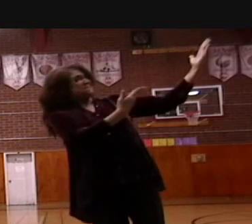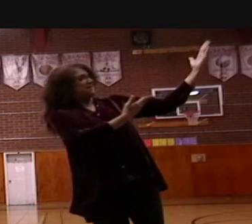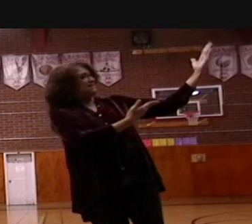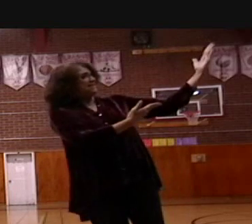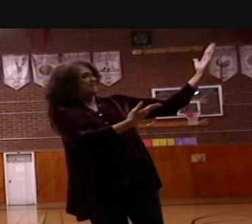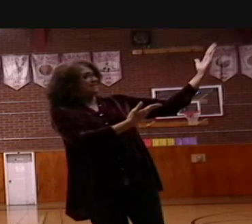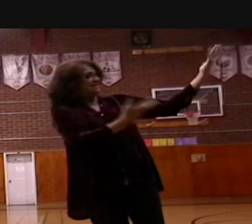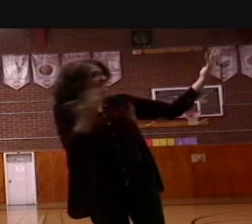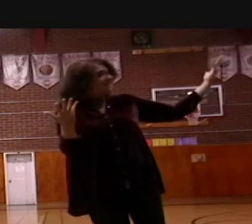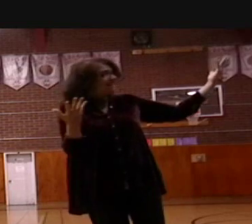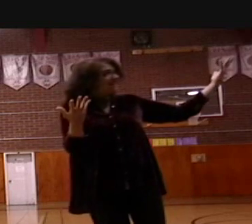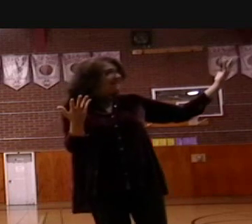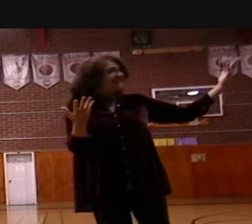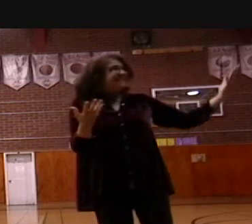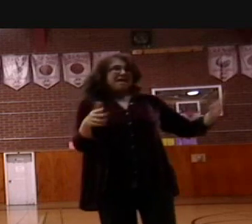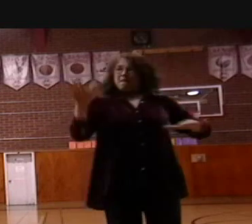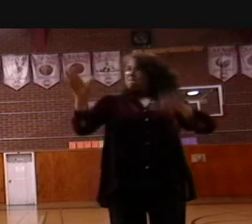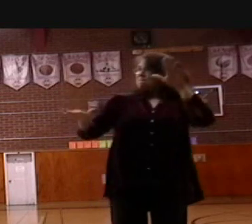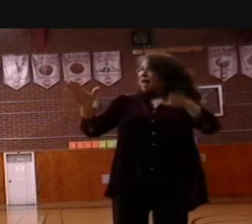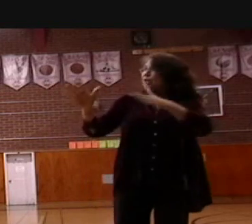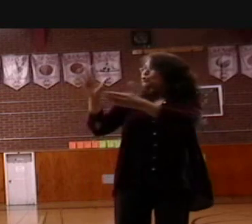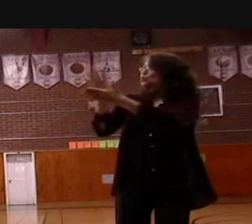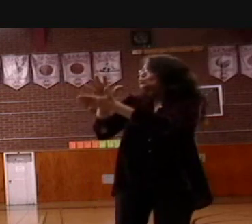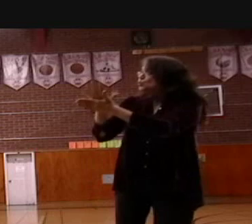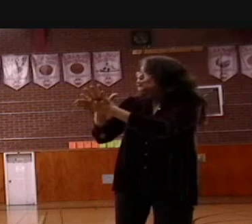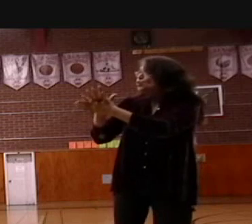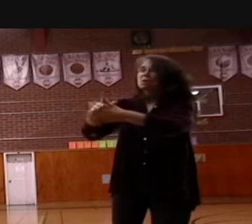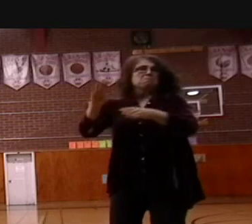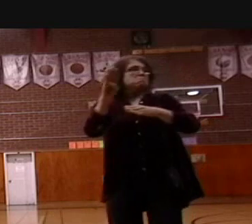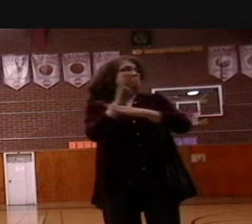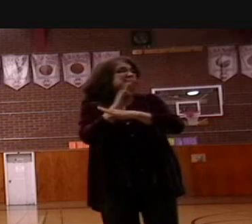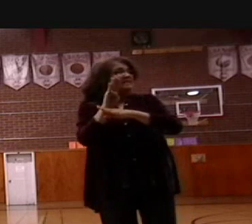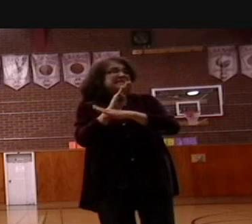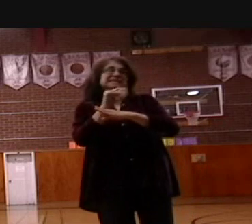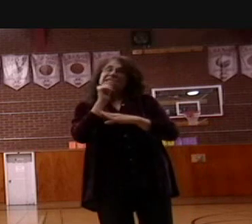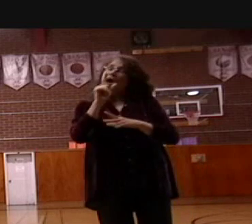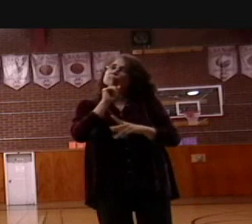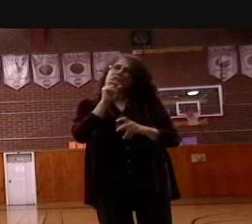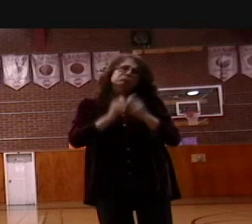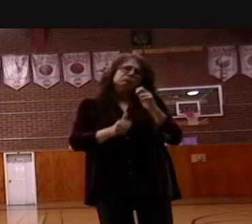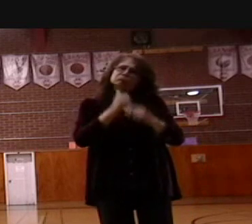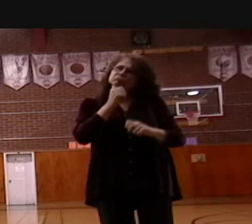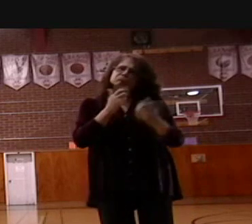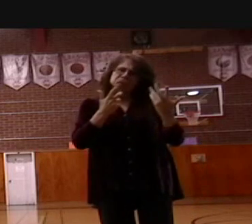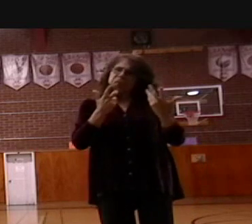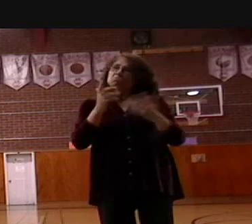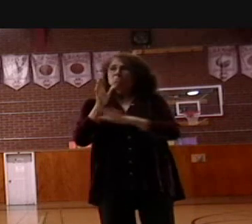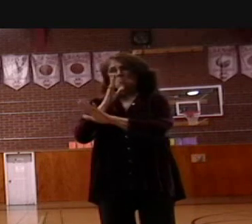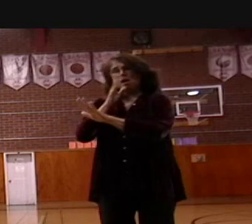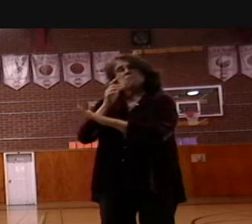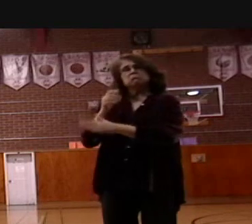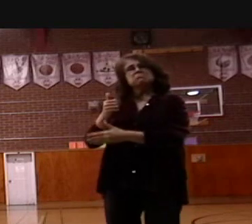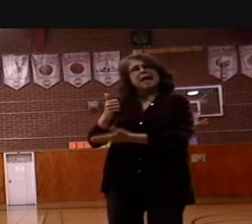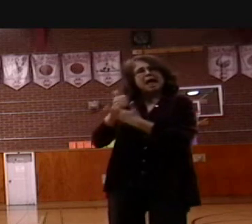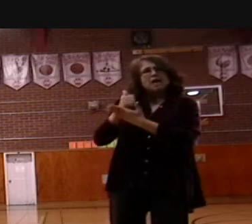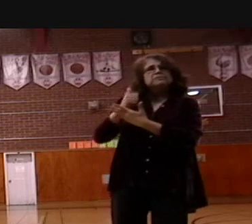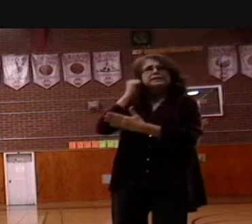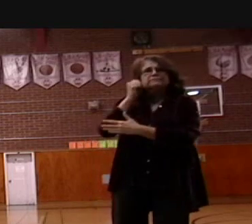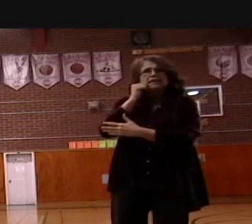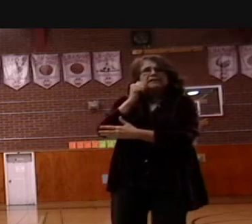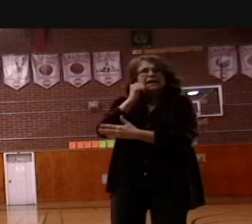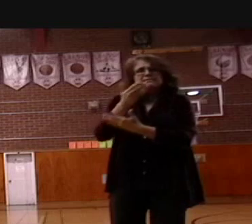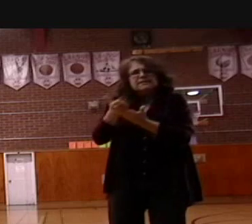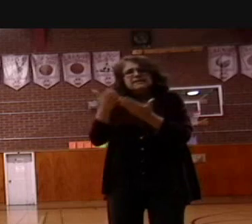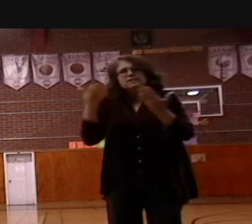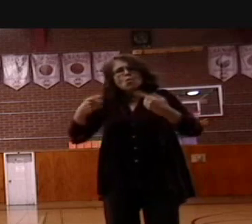Balancing school and business isn't as hard as some people may think. My mom helps me a lot with the day-to-day responsibilities while I'm at school.